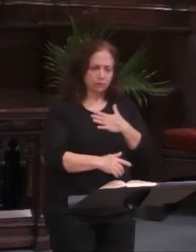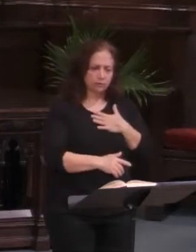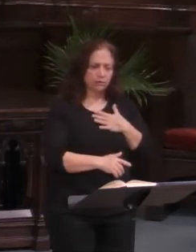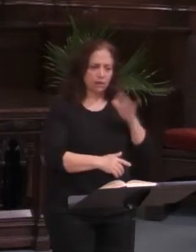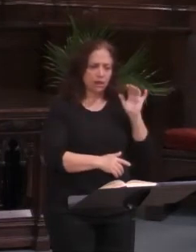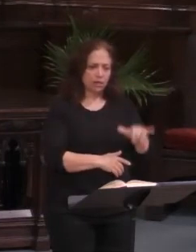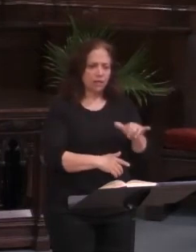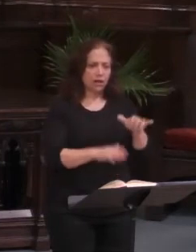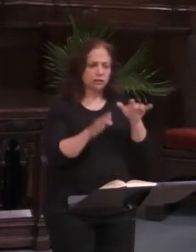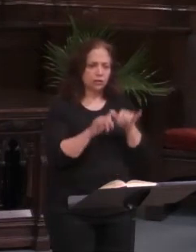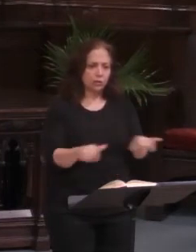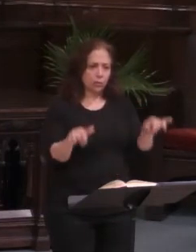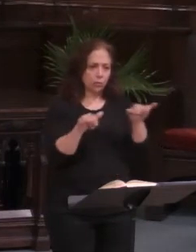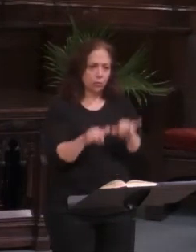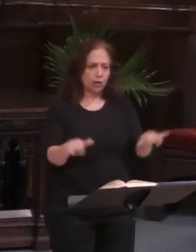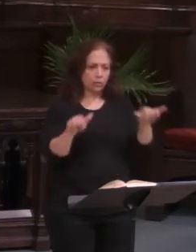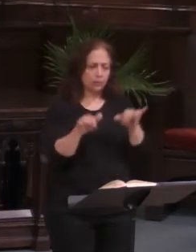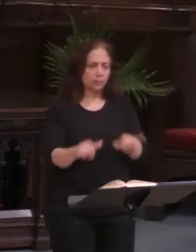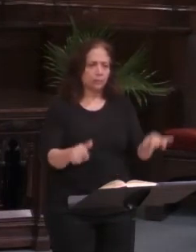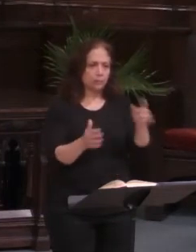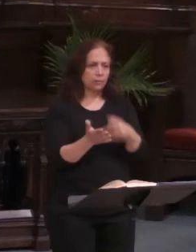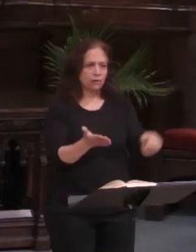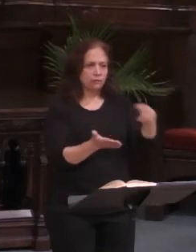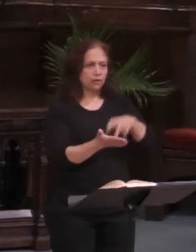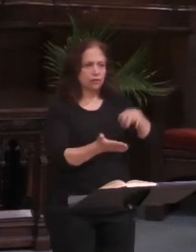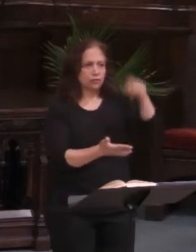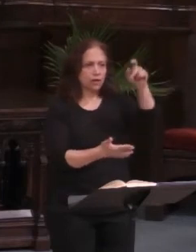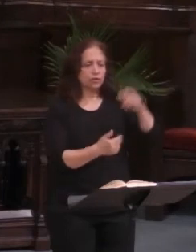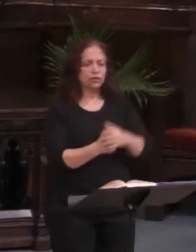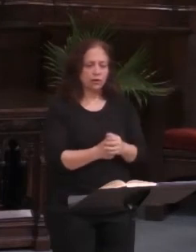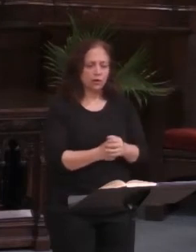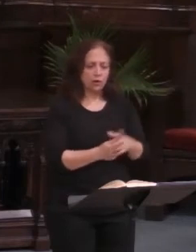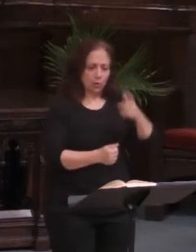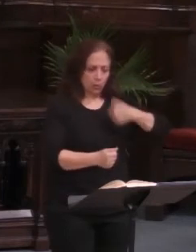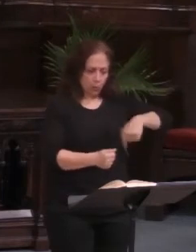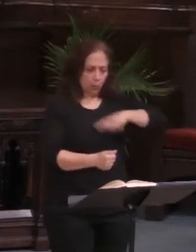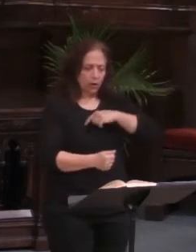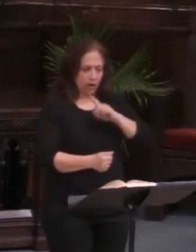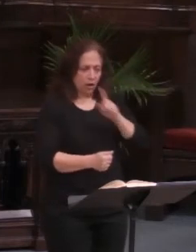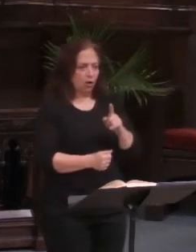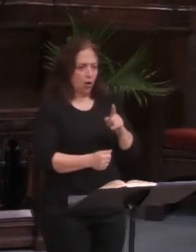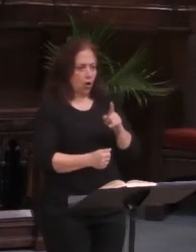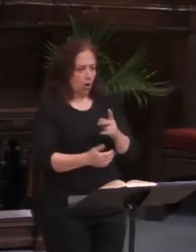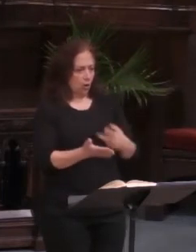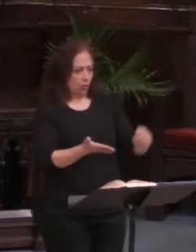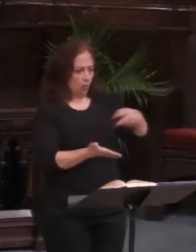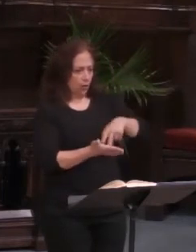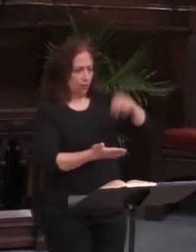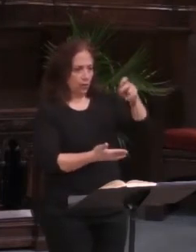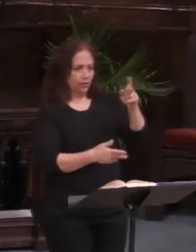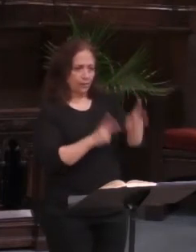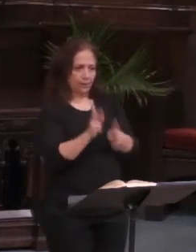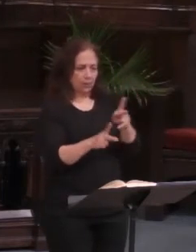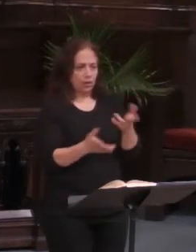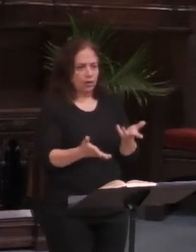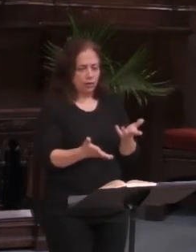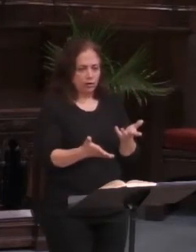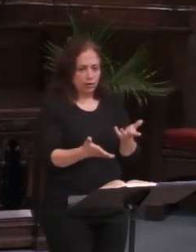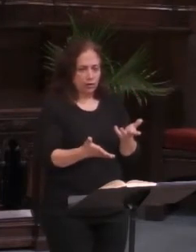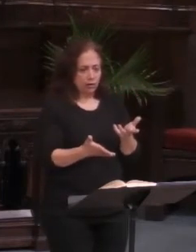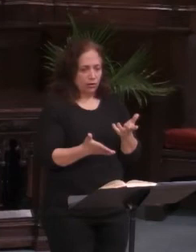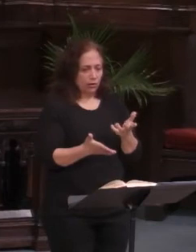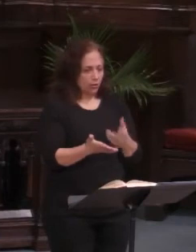That's the rhythm of resurrection. We are resurrection people.